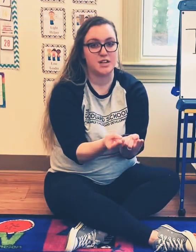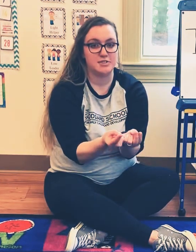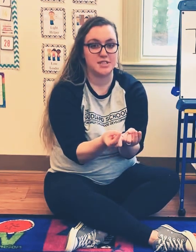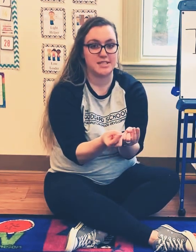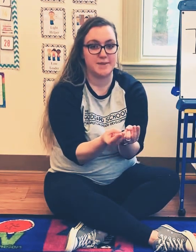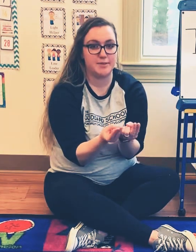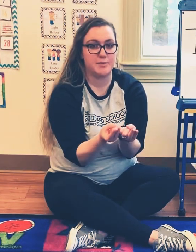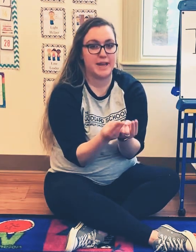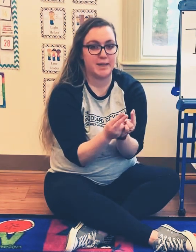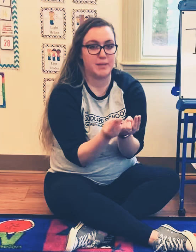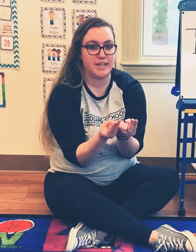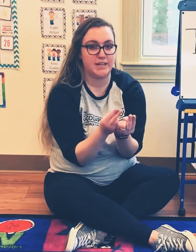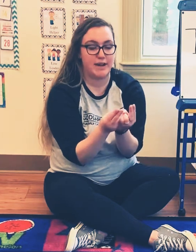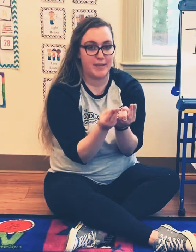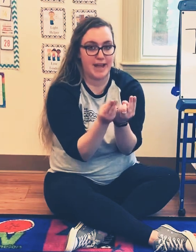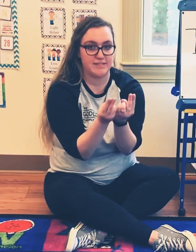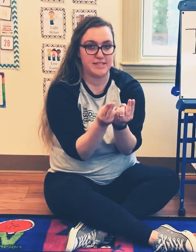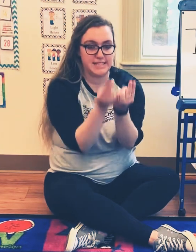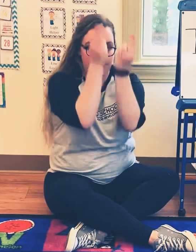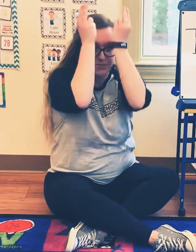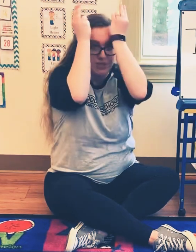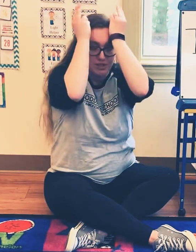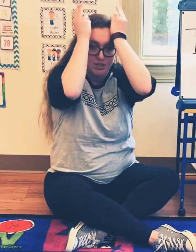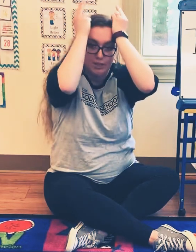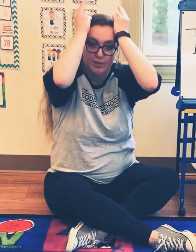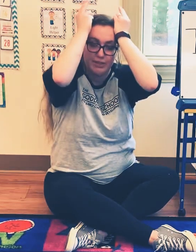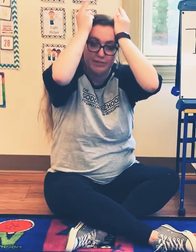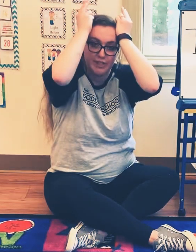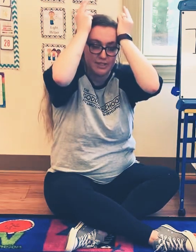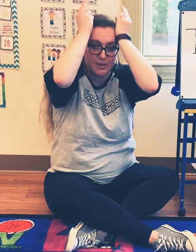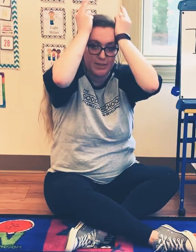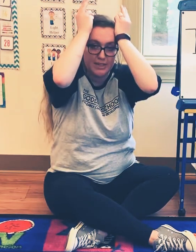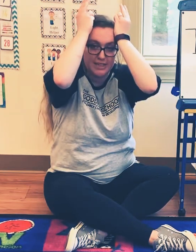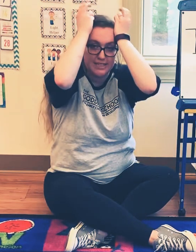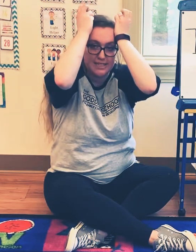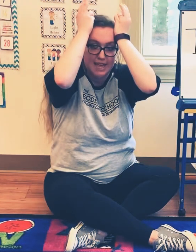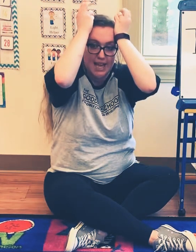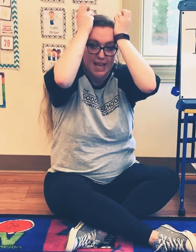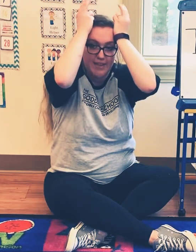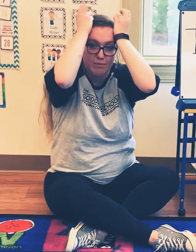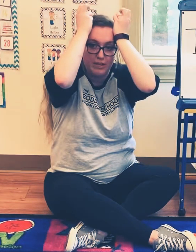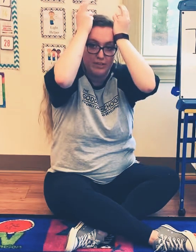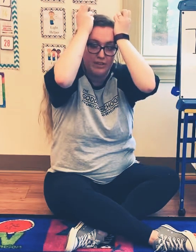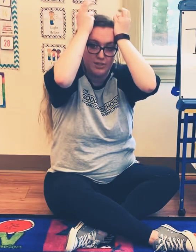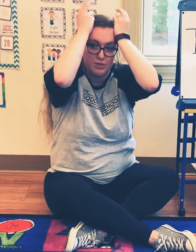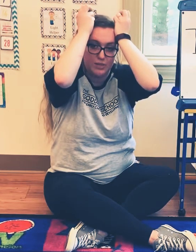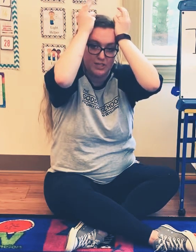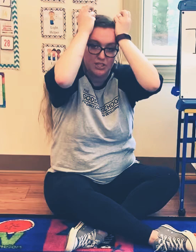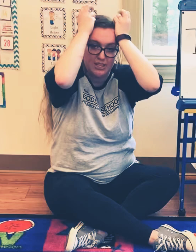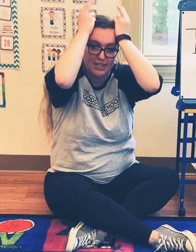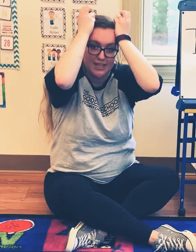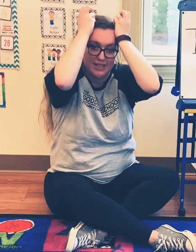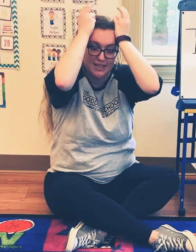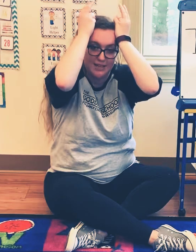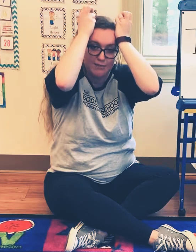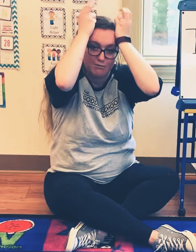the same for bunny. Bunny and rabbit have the same. So you're gonna bring your fingers up here like this and then make your ears twitch.